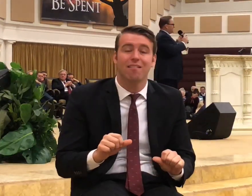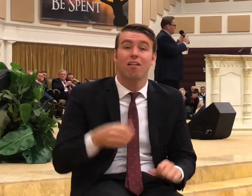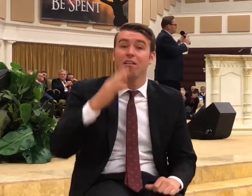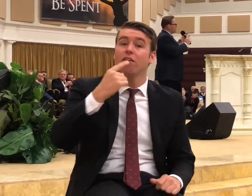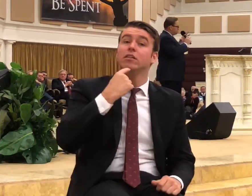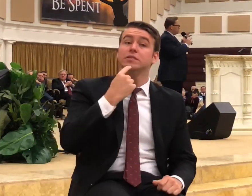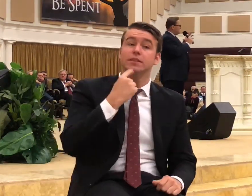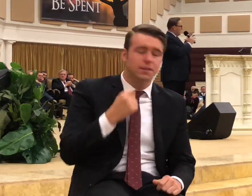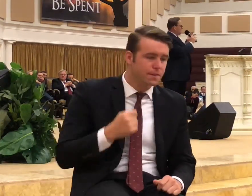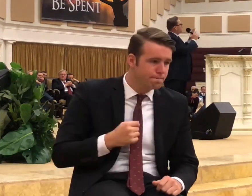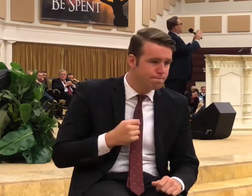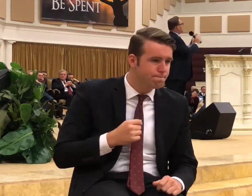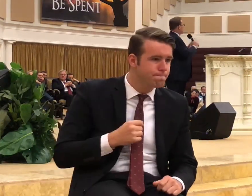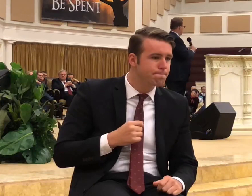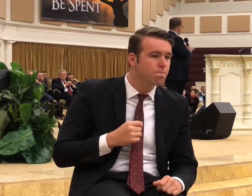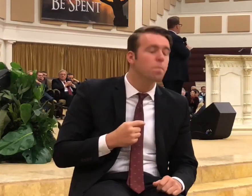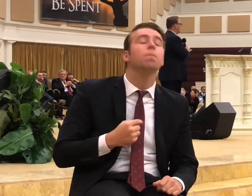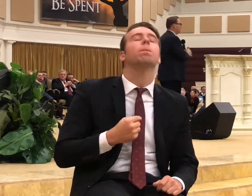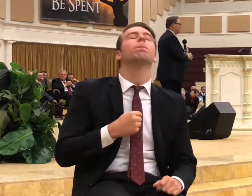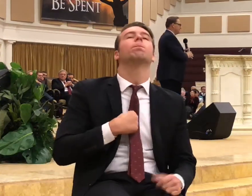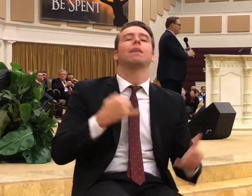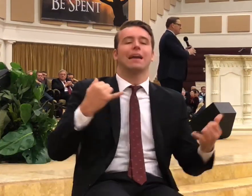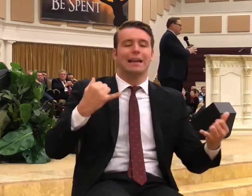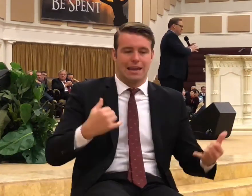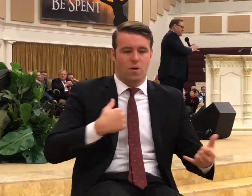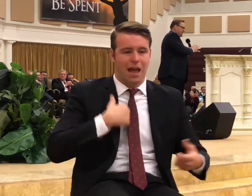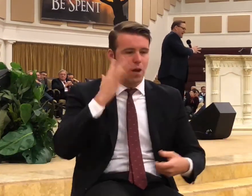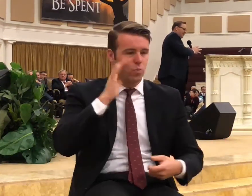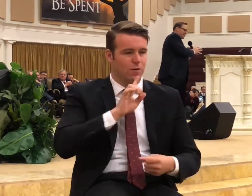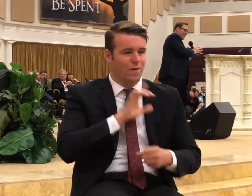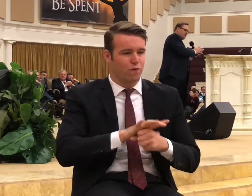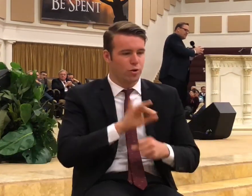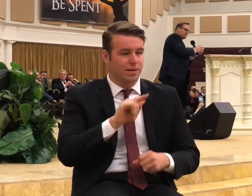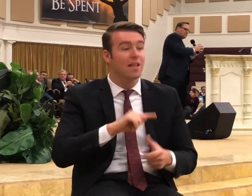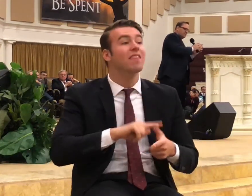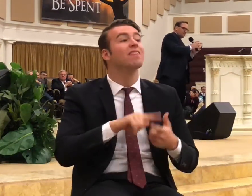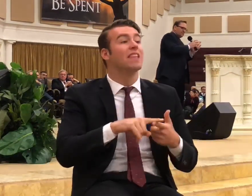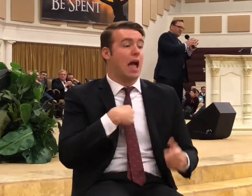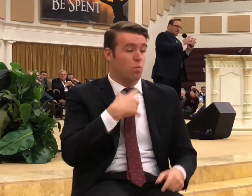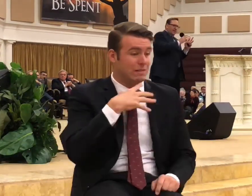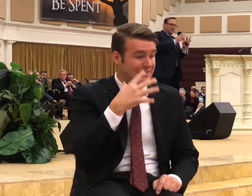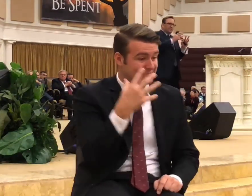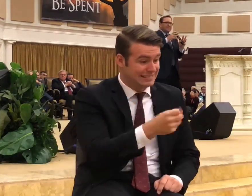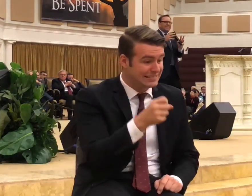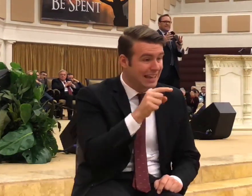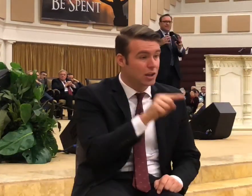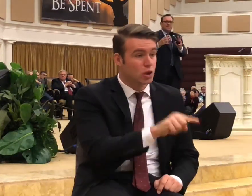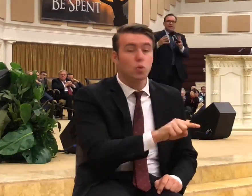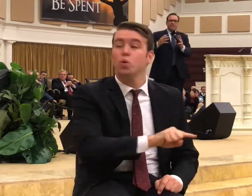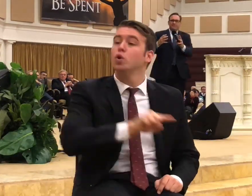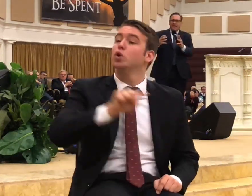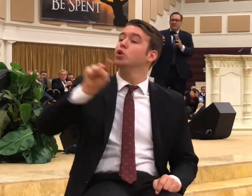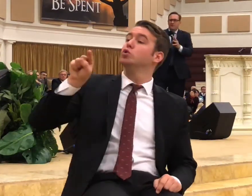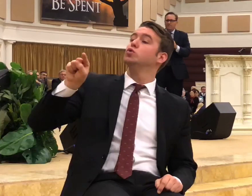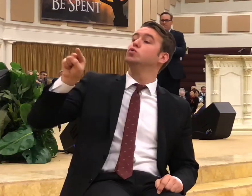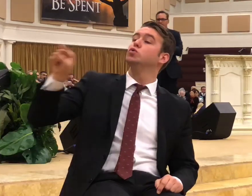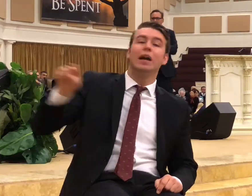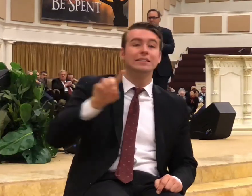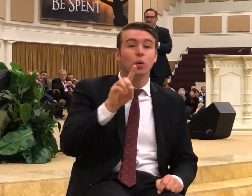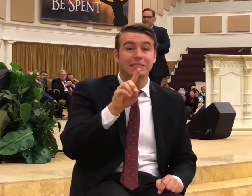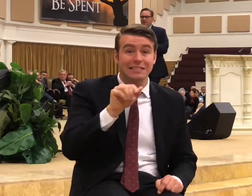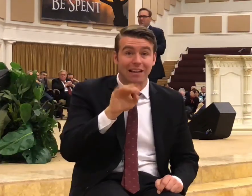God says, I'll confirm you now, and then I'll take you into a destiny,